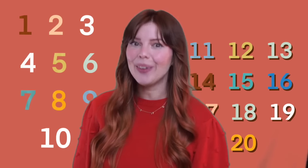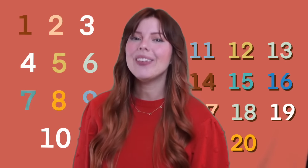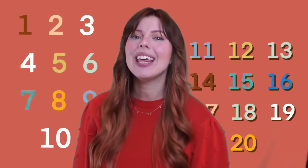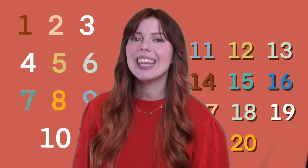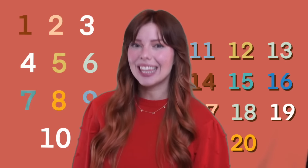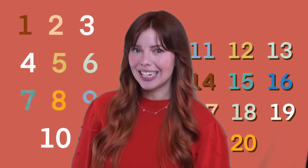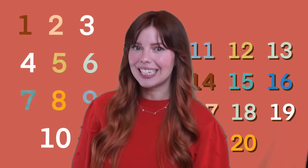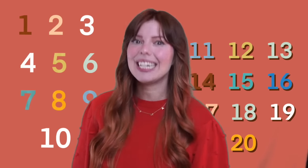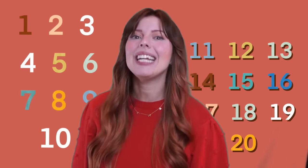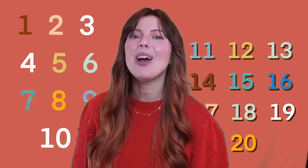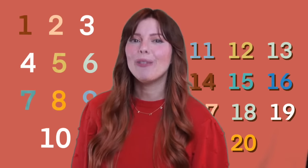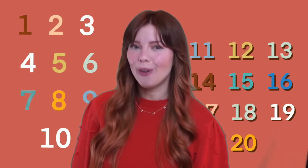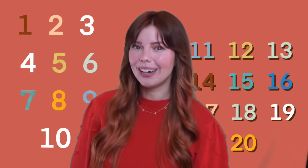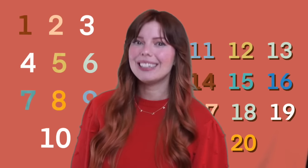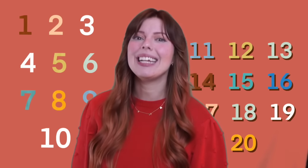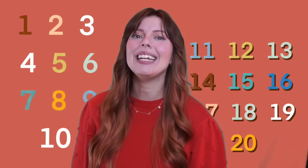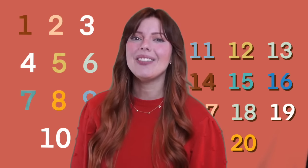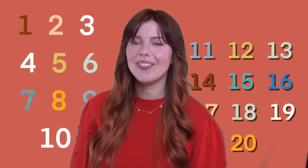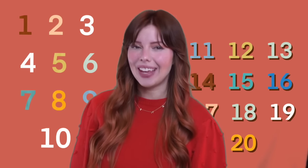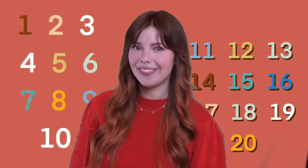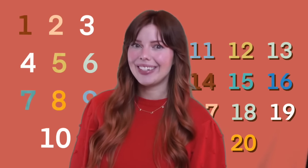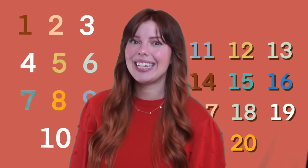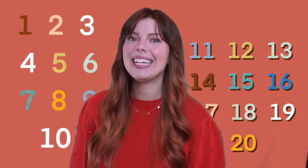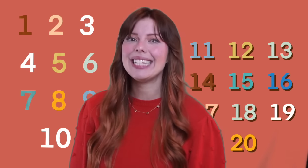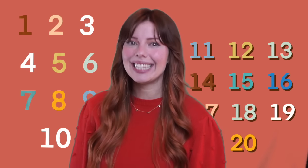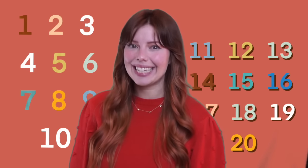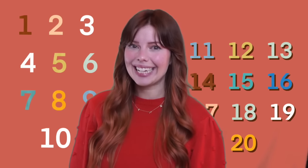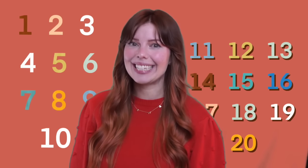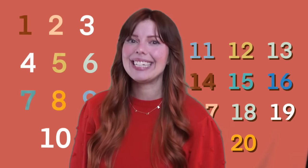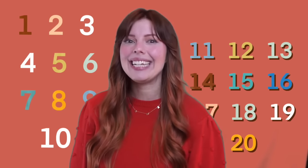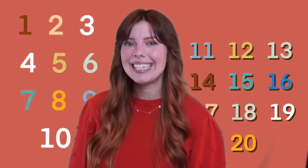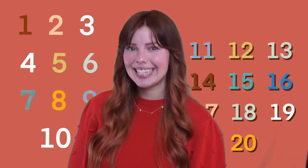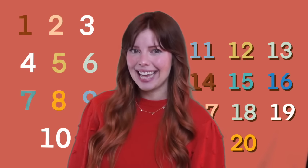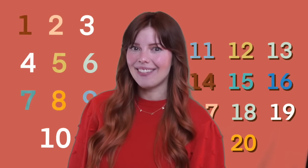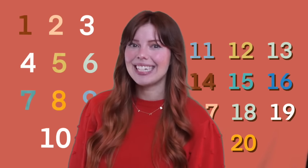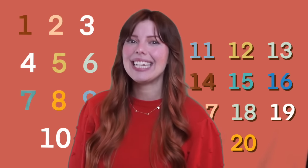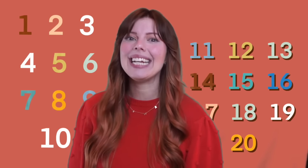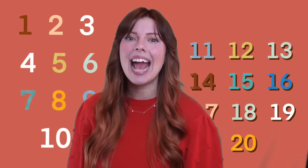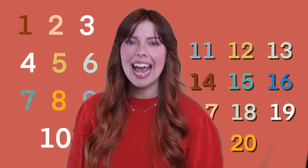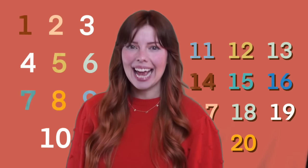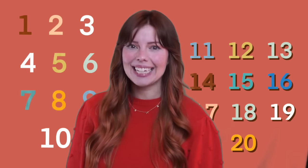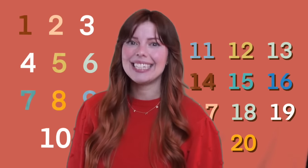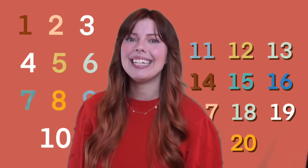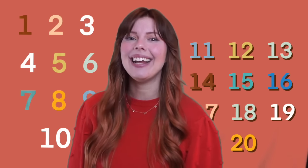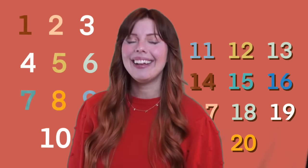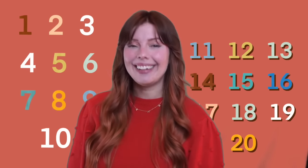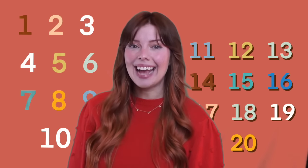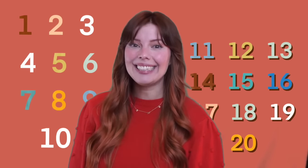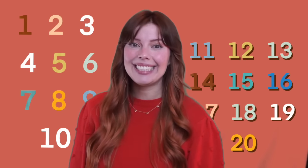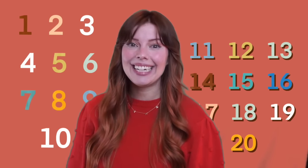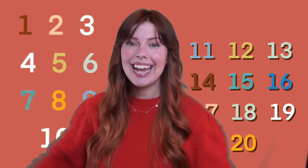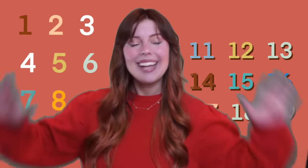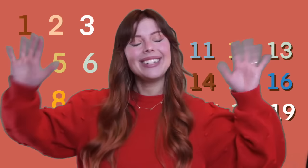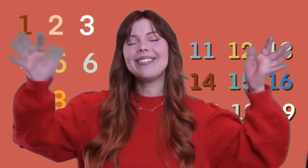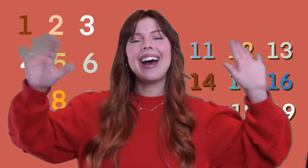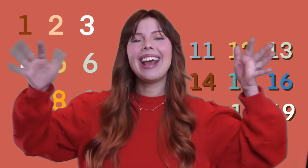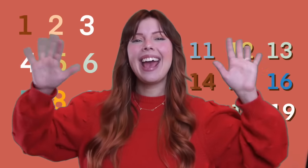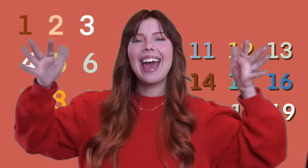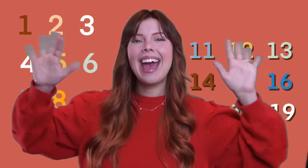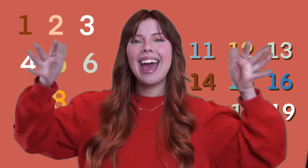12, 13, 14, 15, 16, 17, 18, 19, 20!